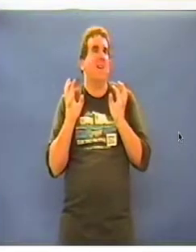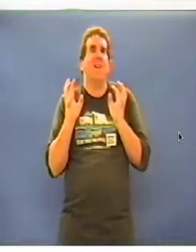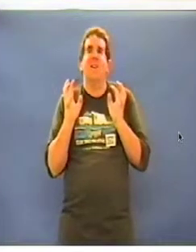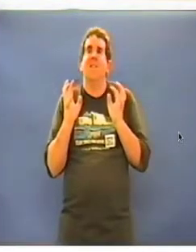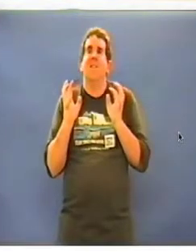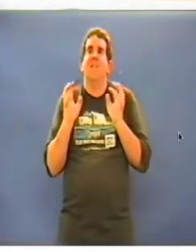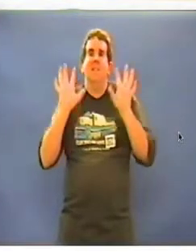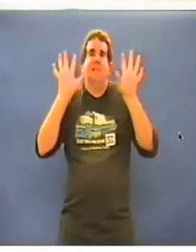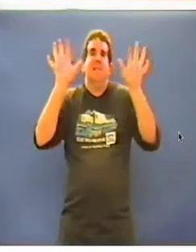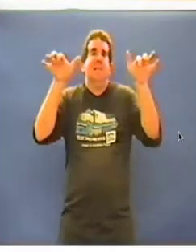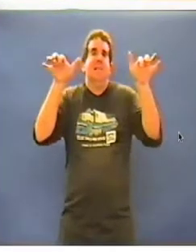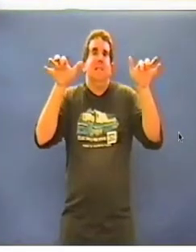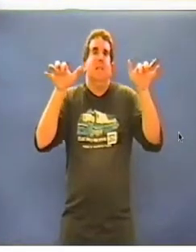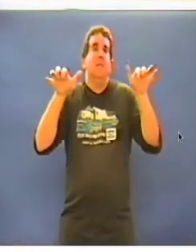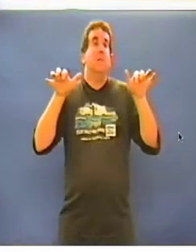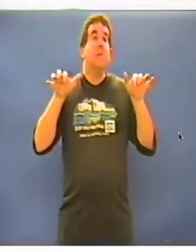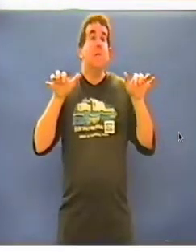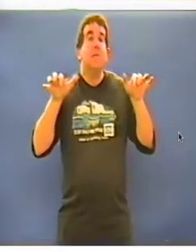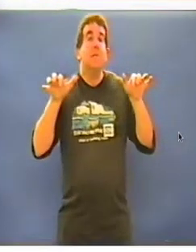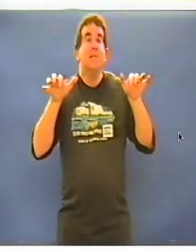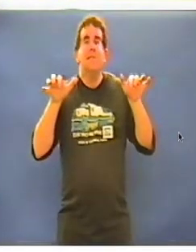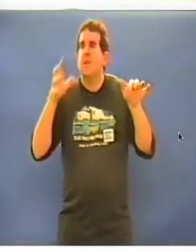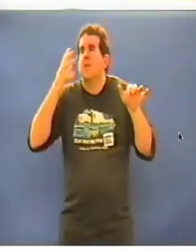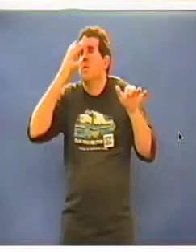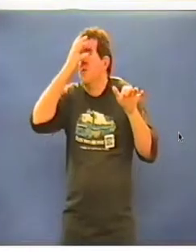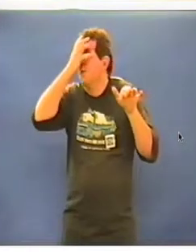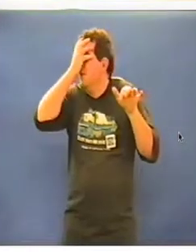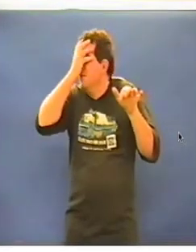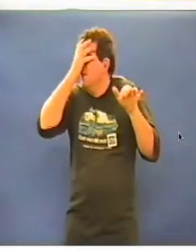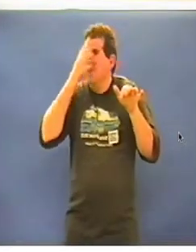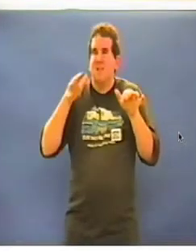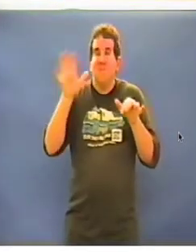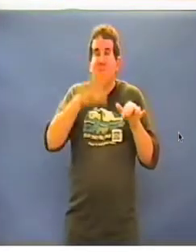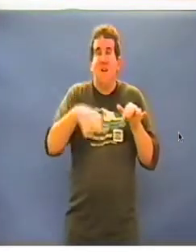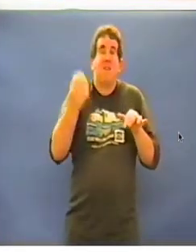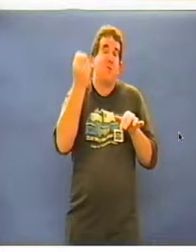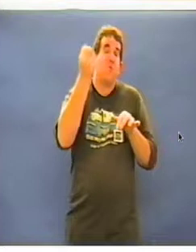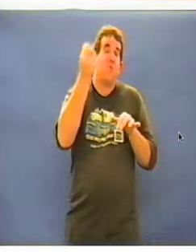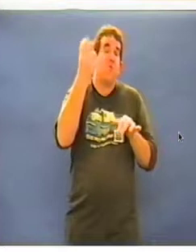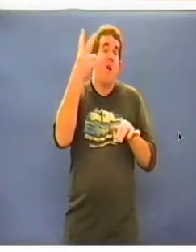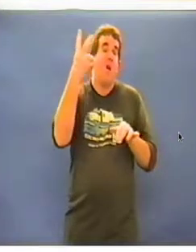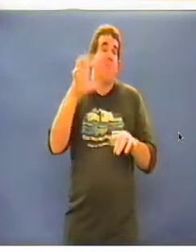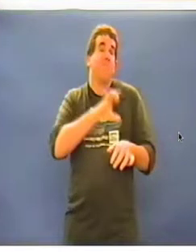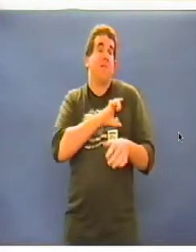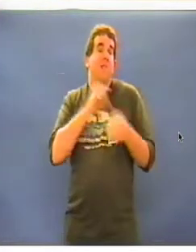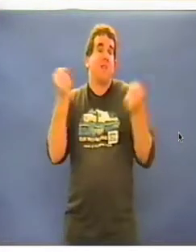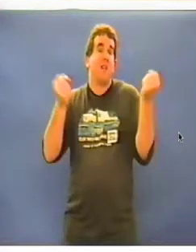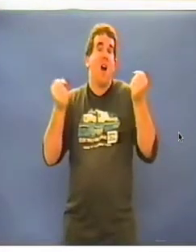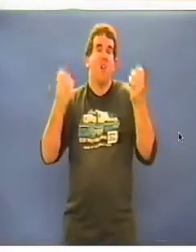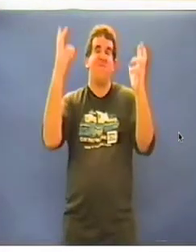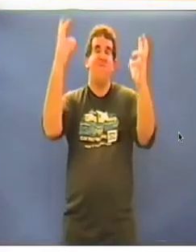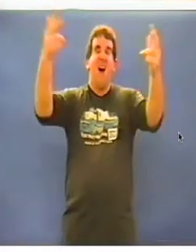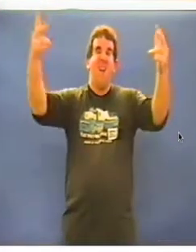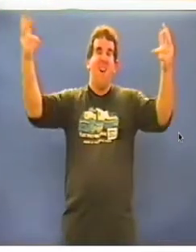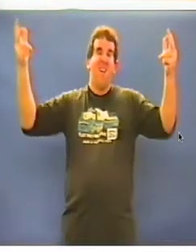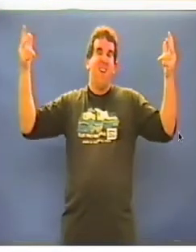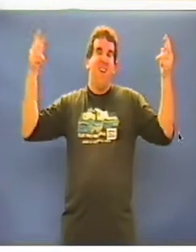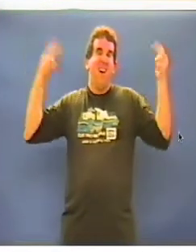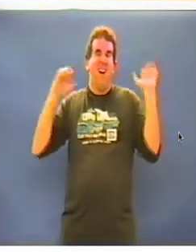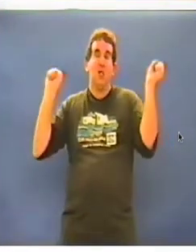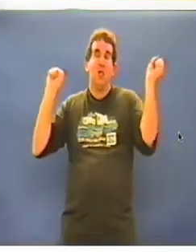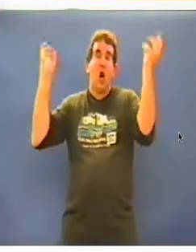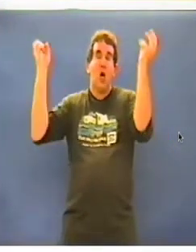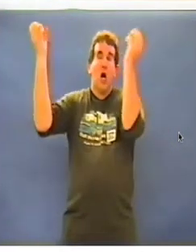and look at out the window, and I see this person just shaking the